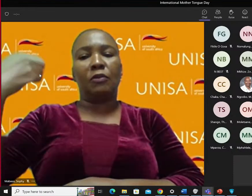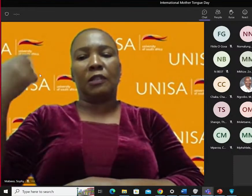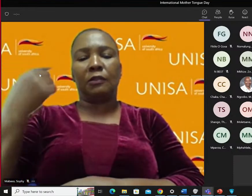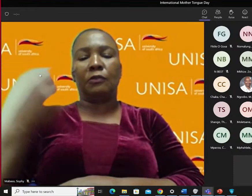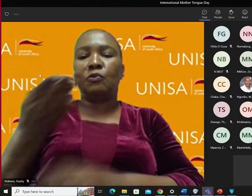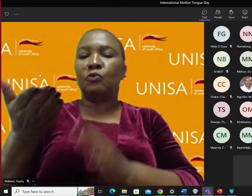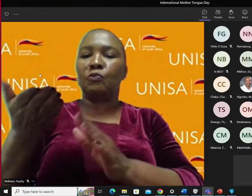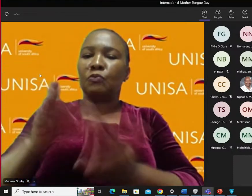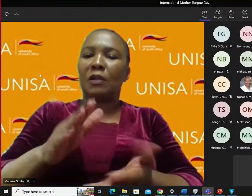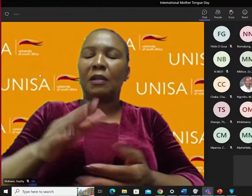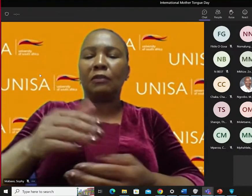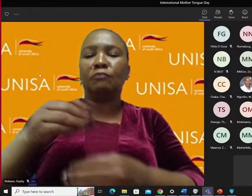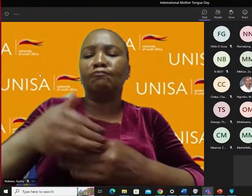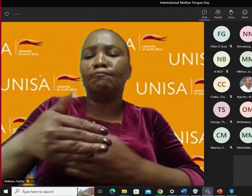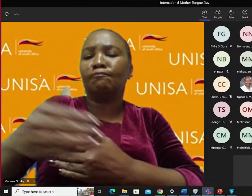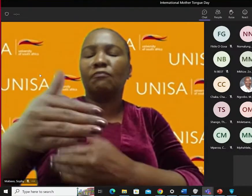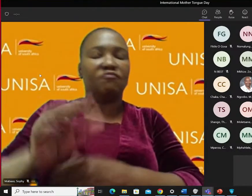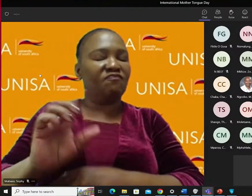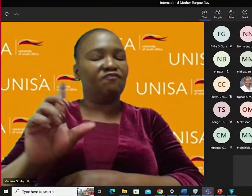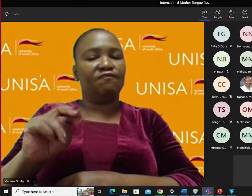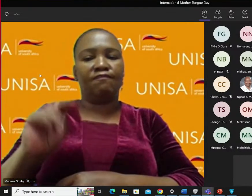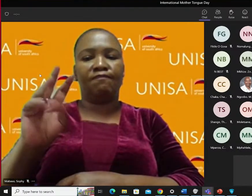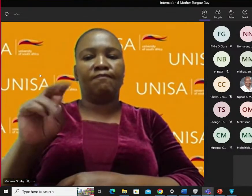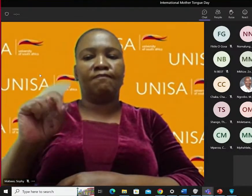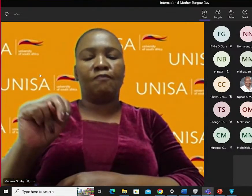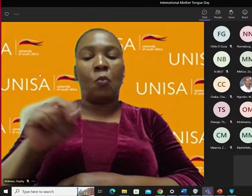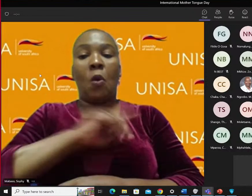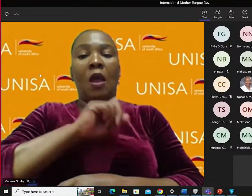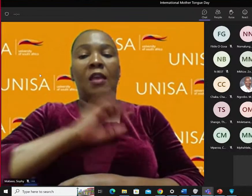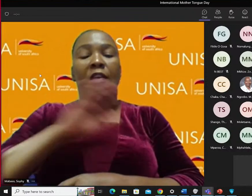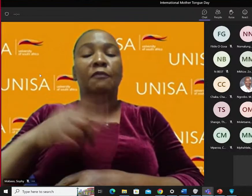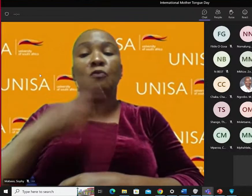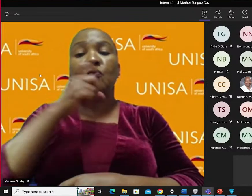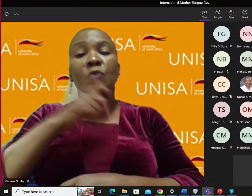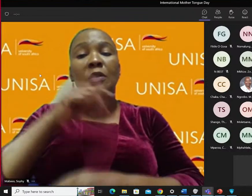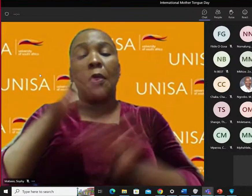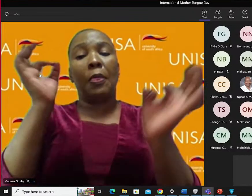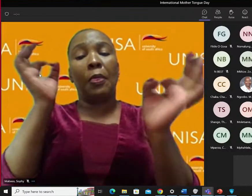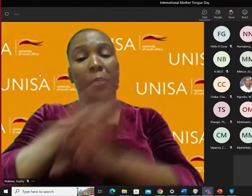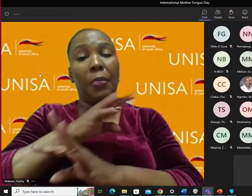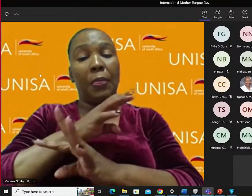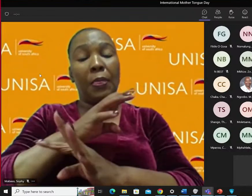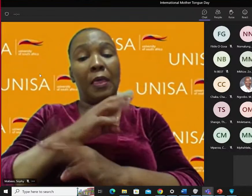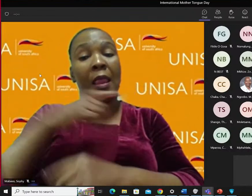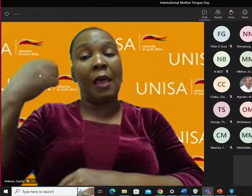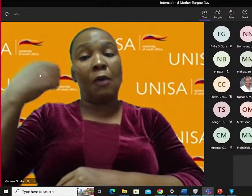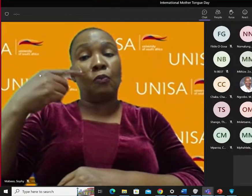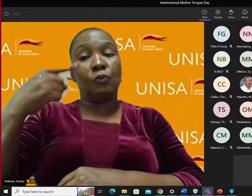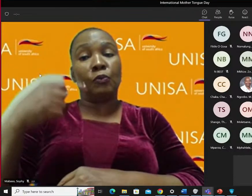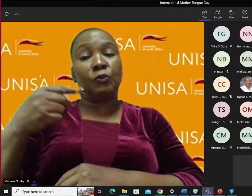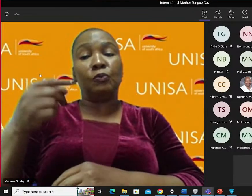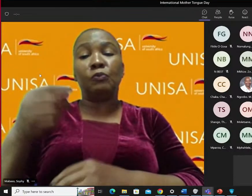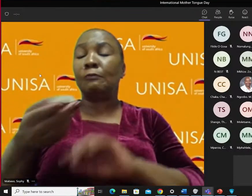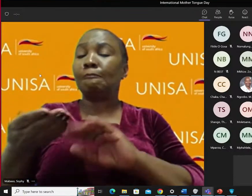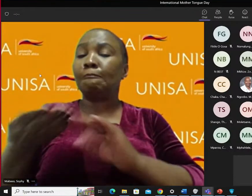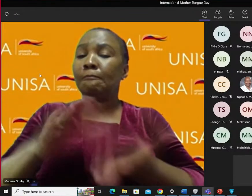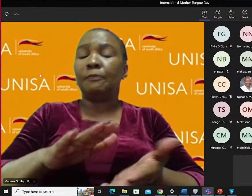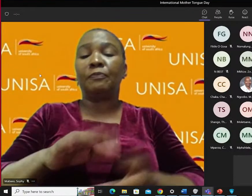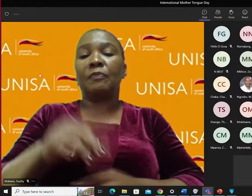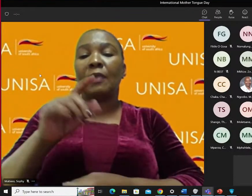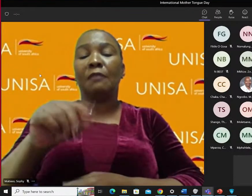away, because if we don't use them, they will die. If we don't see those